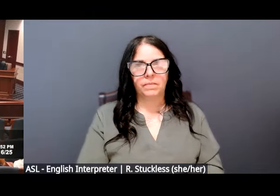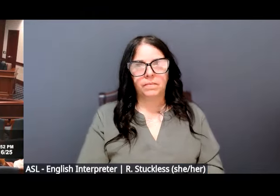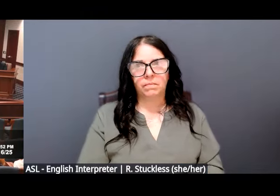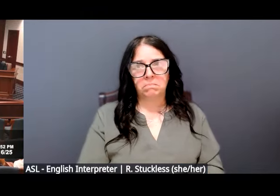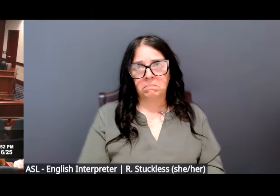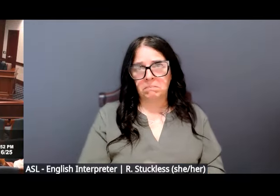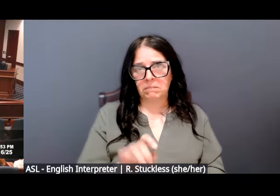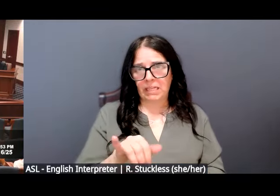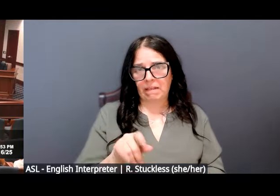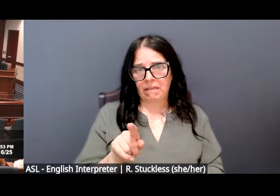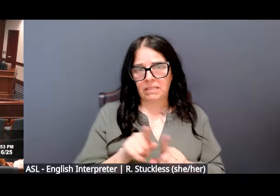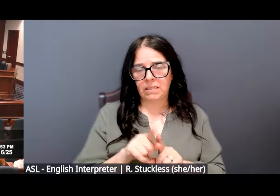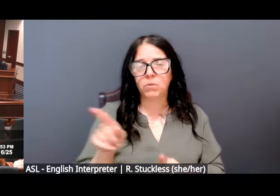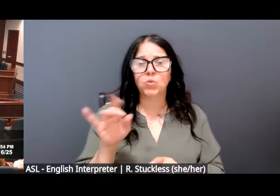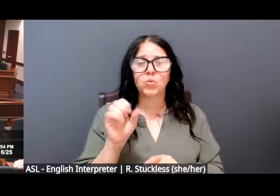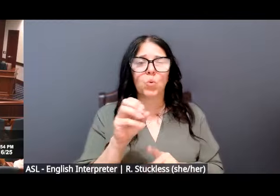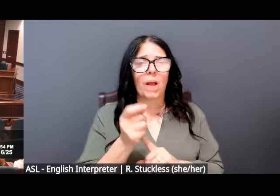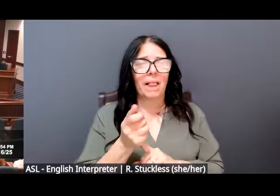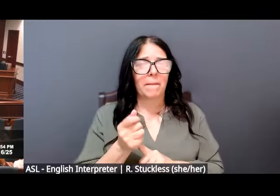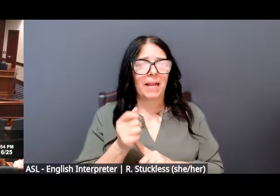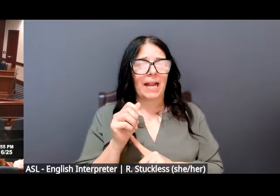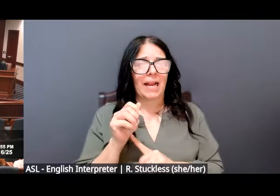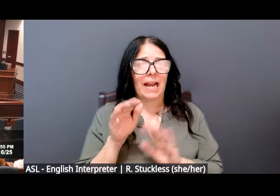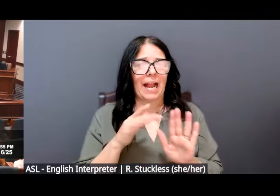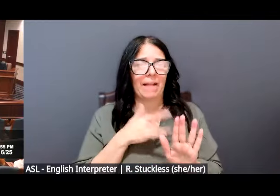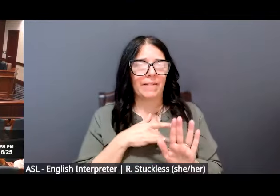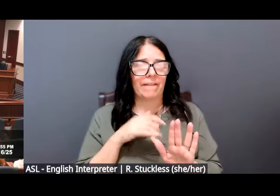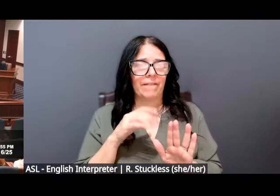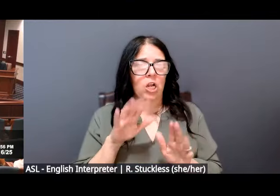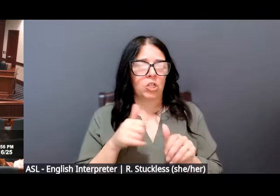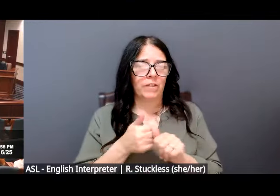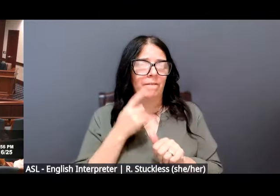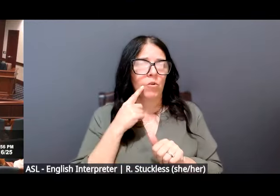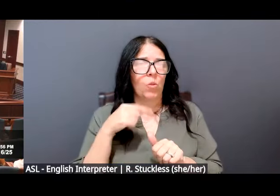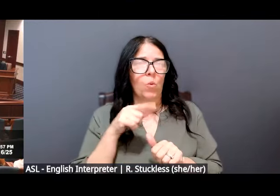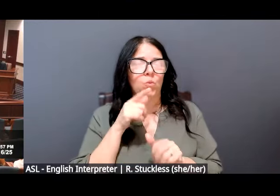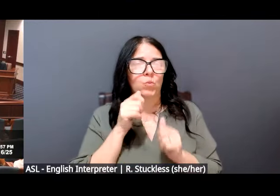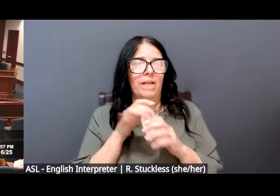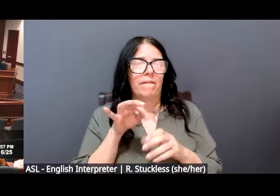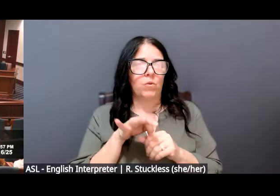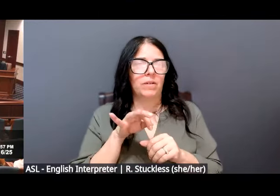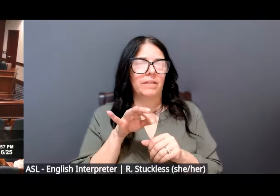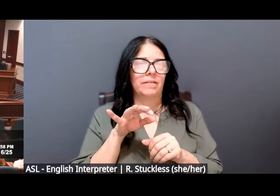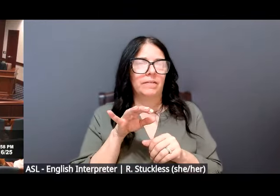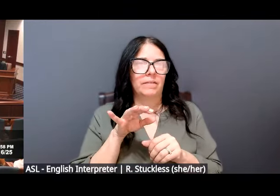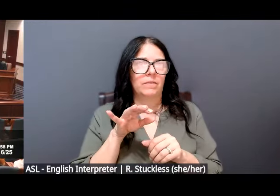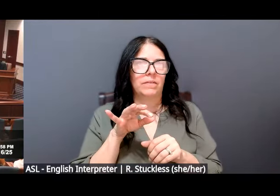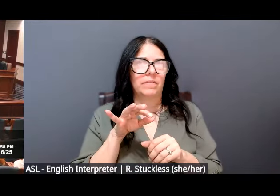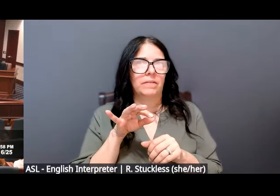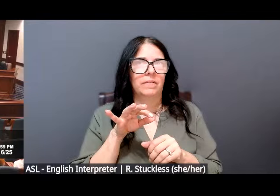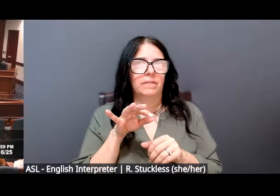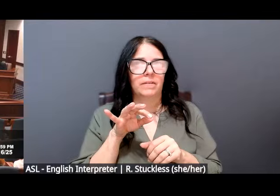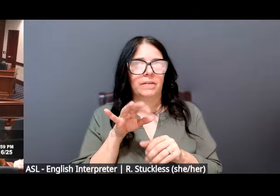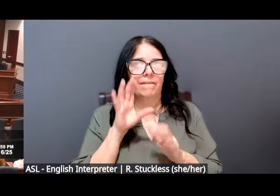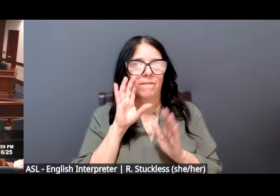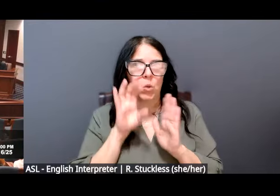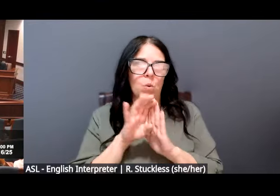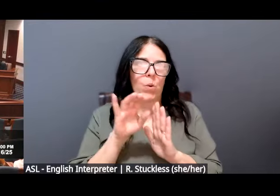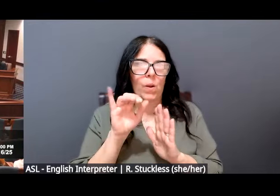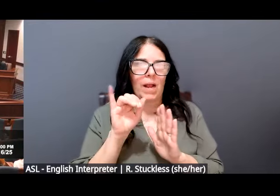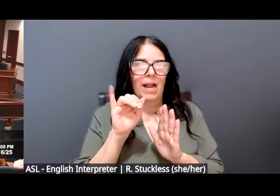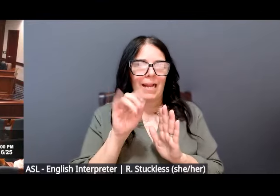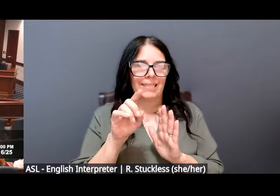So the eliminate affidavit alternative for those without voting, photo ID was essentially the provision that would eliminate